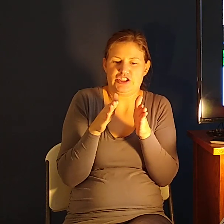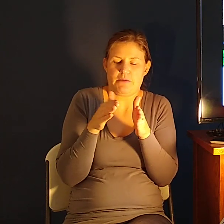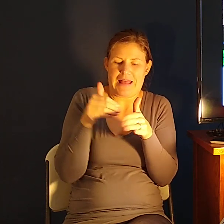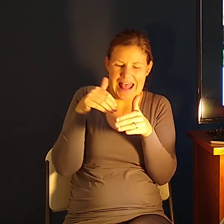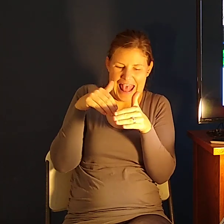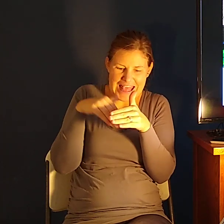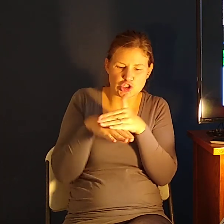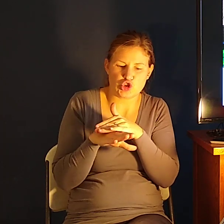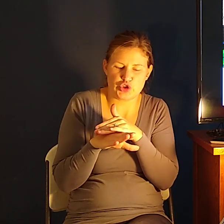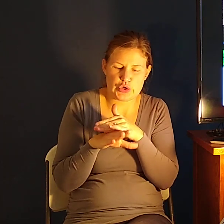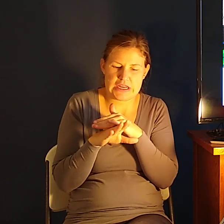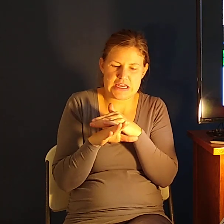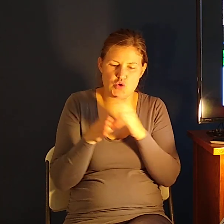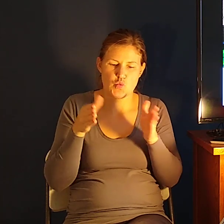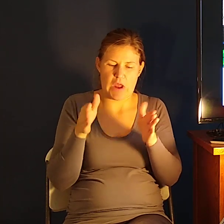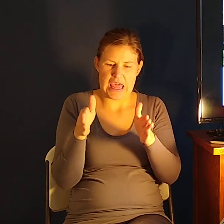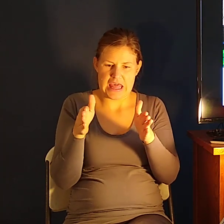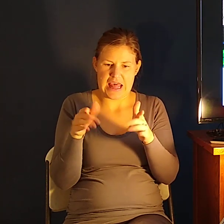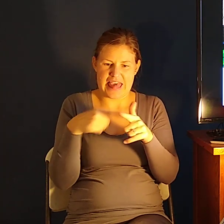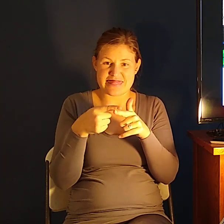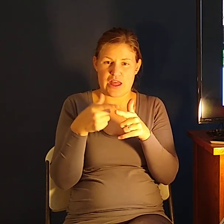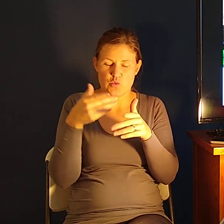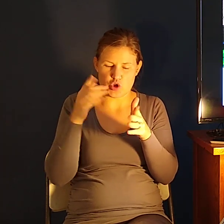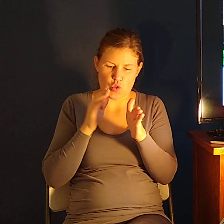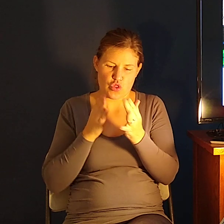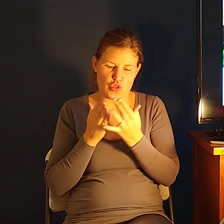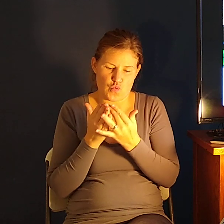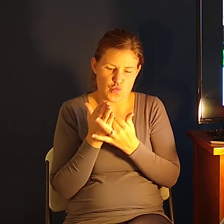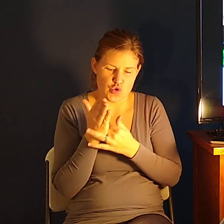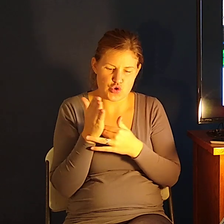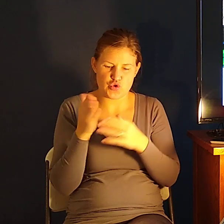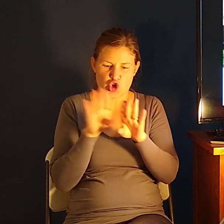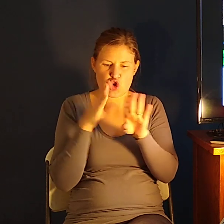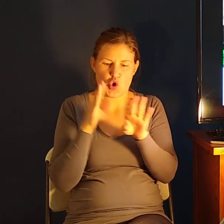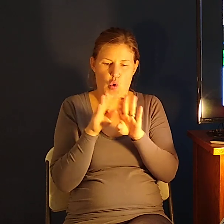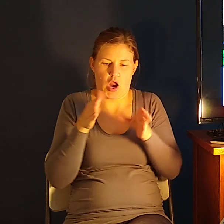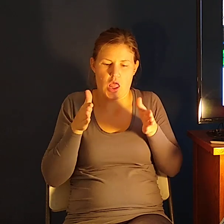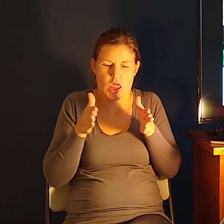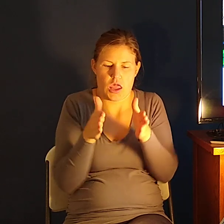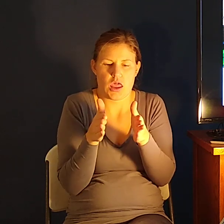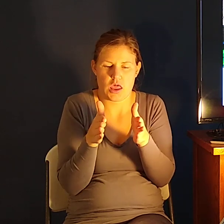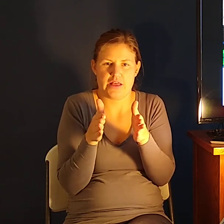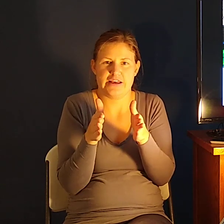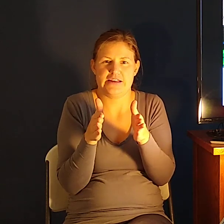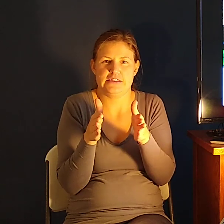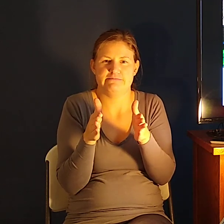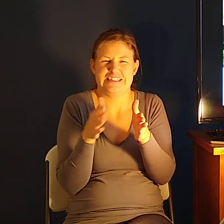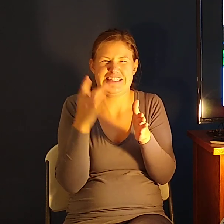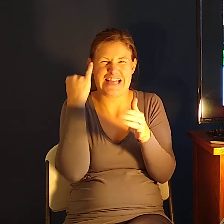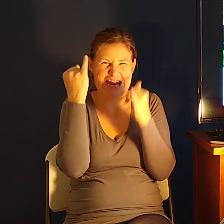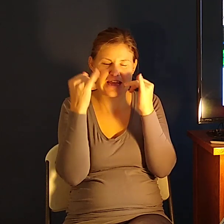and entryways. And then once you pass through those doorways, this notion of